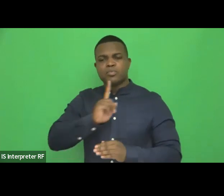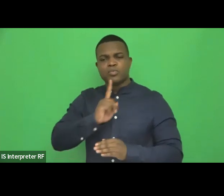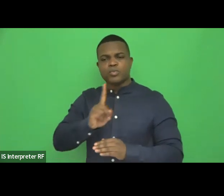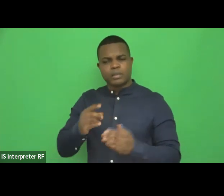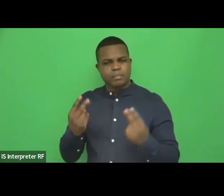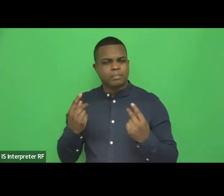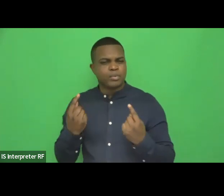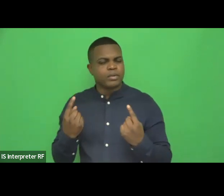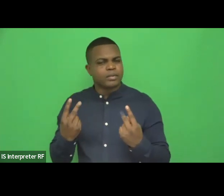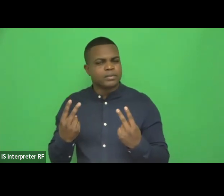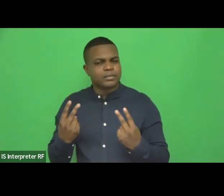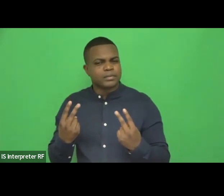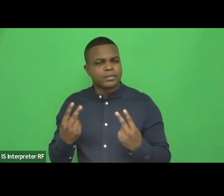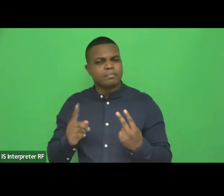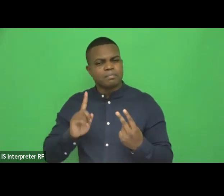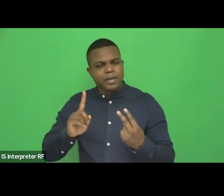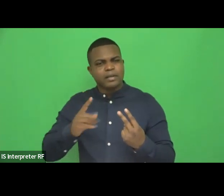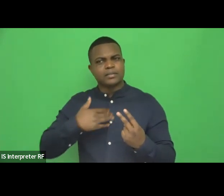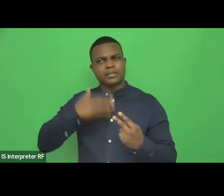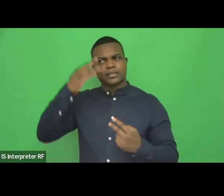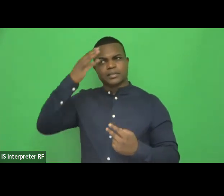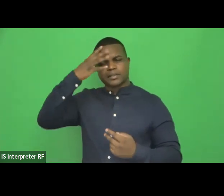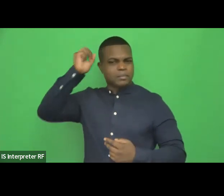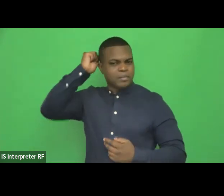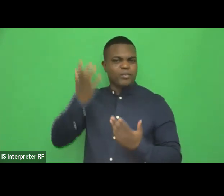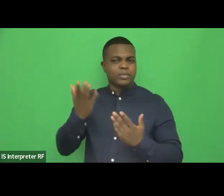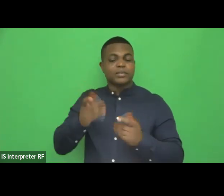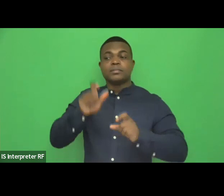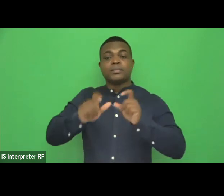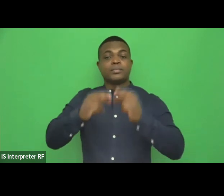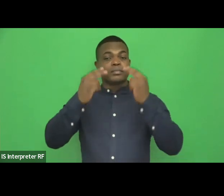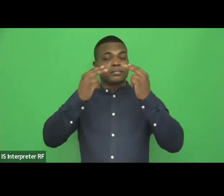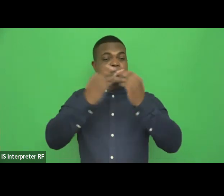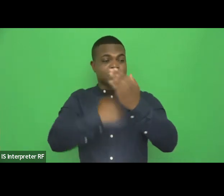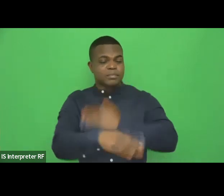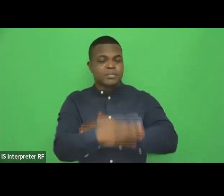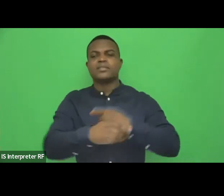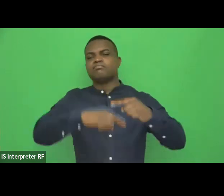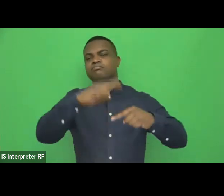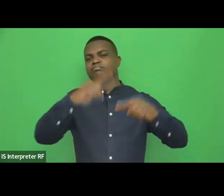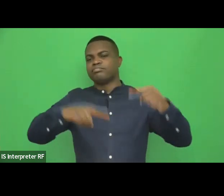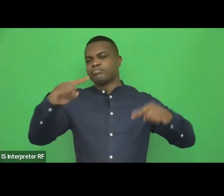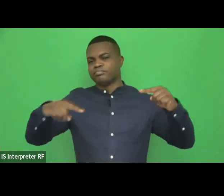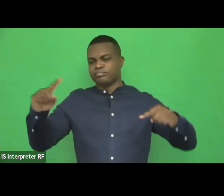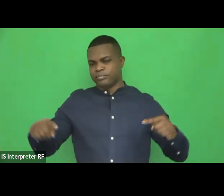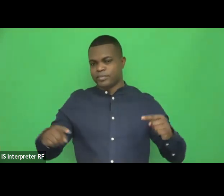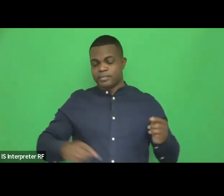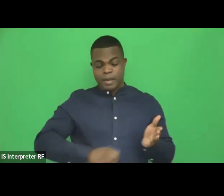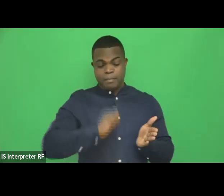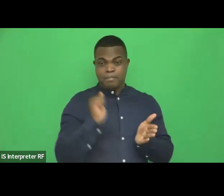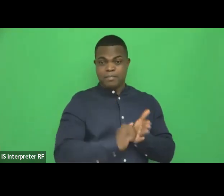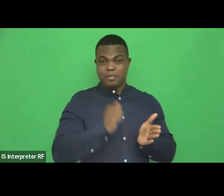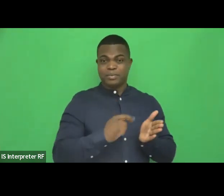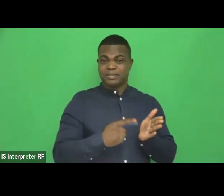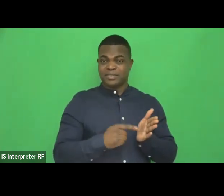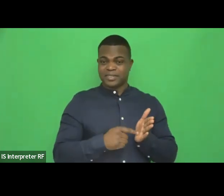format is the ability for people to be able to change visually how something is looking on the screen. This is useful for people with